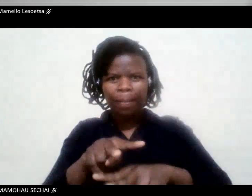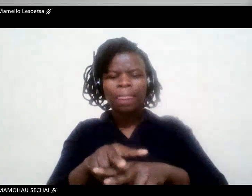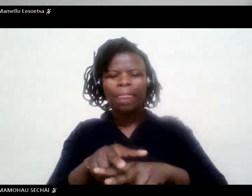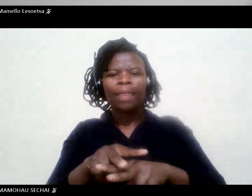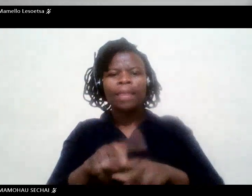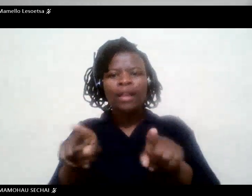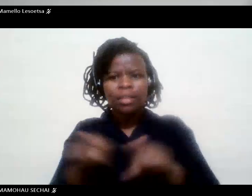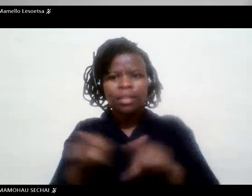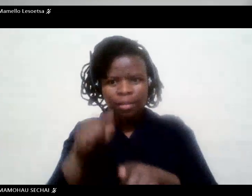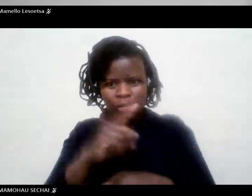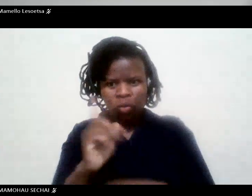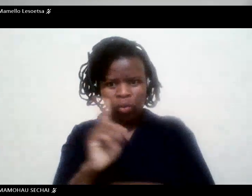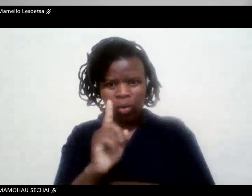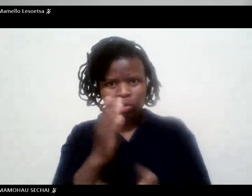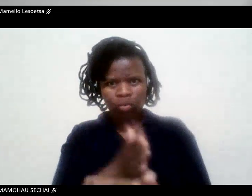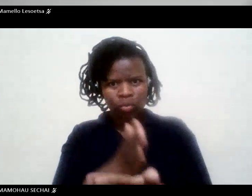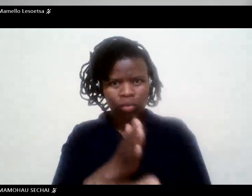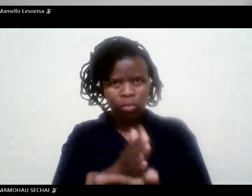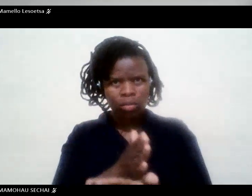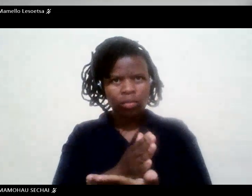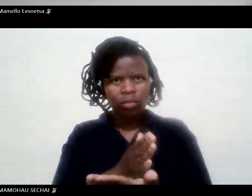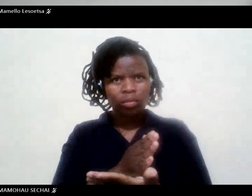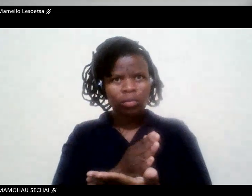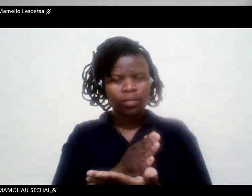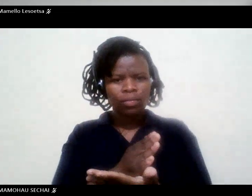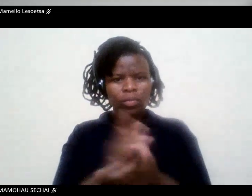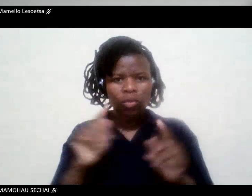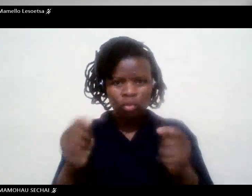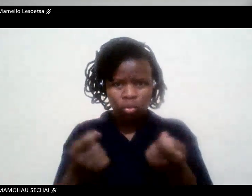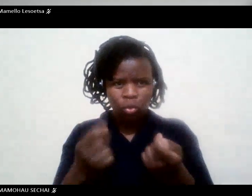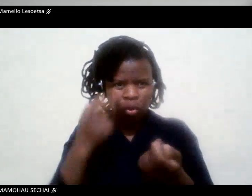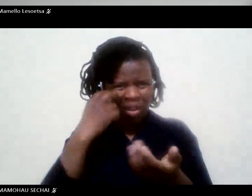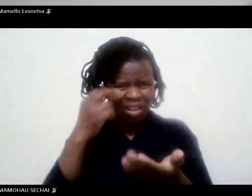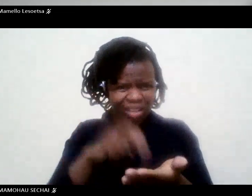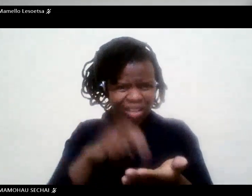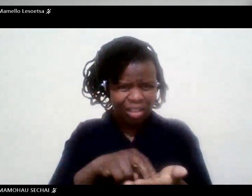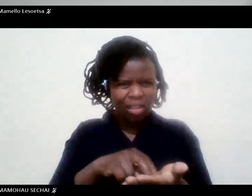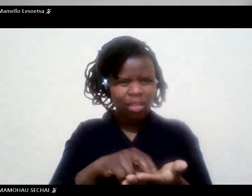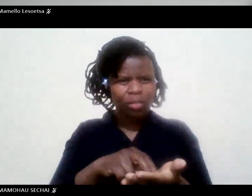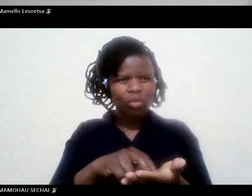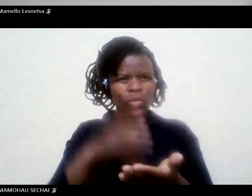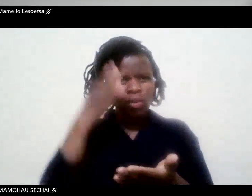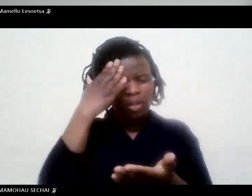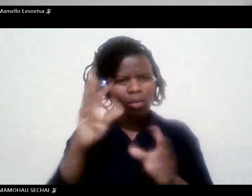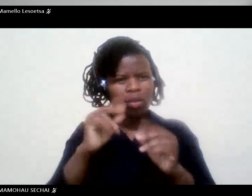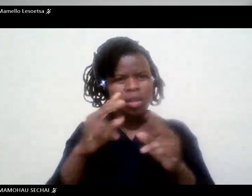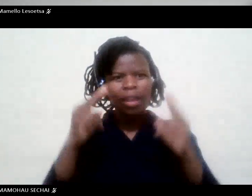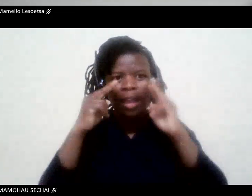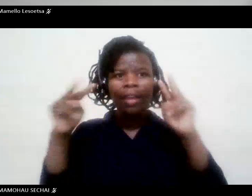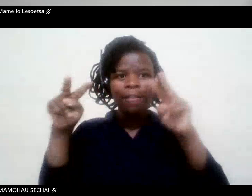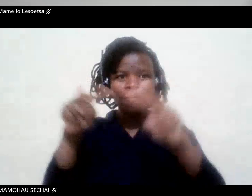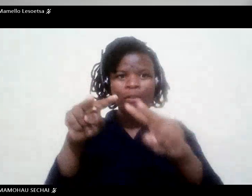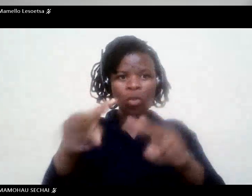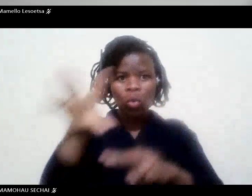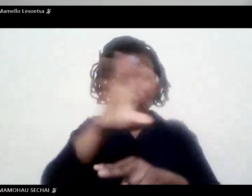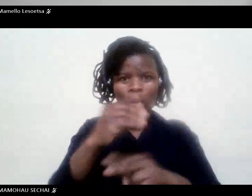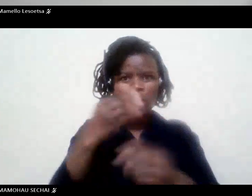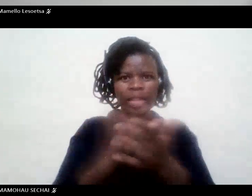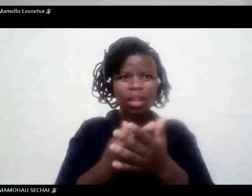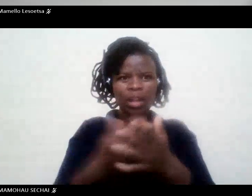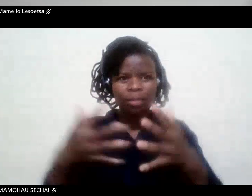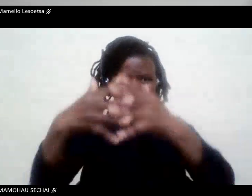So you need to now start having a coordinated view of how these things can be brought together to address these kinds